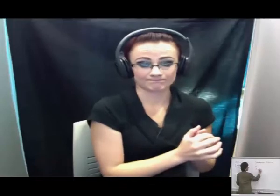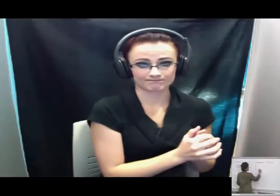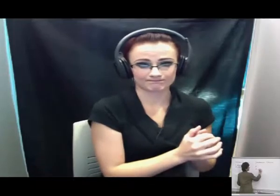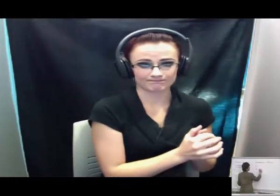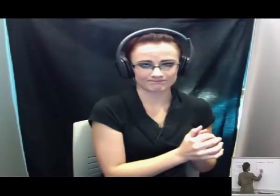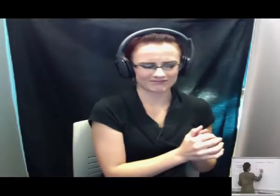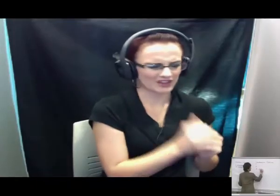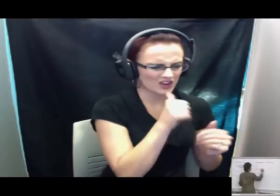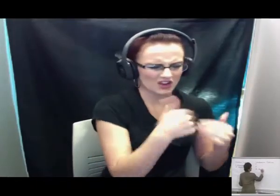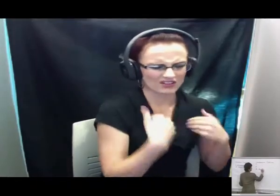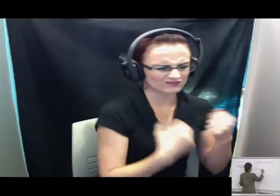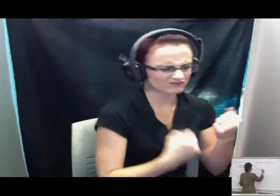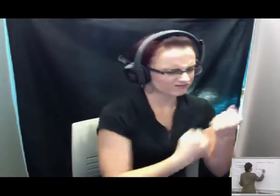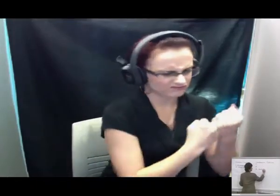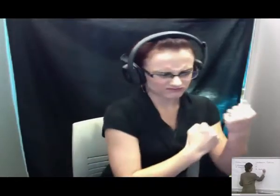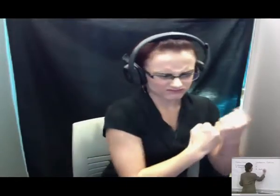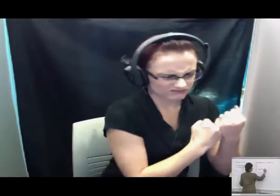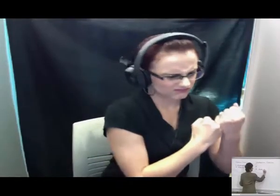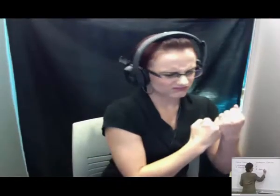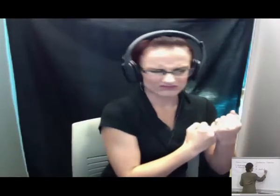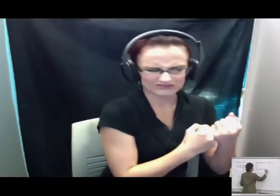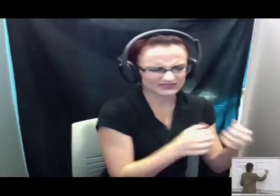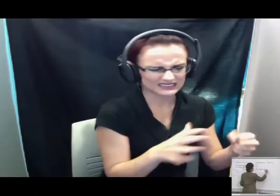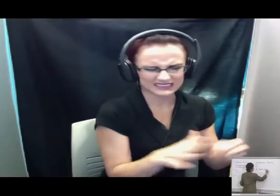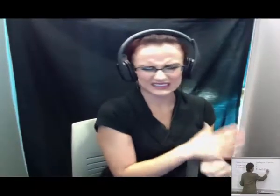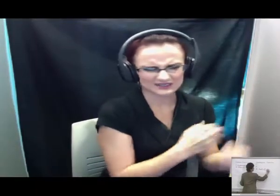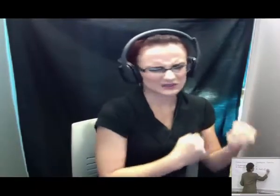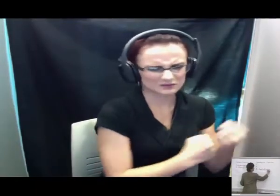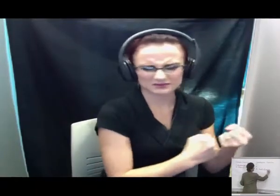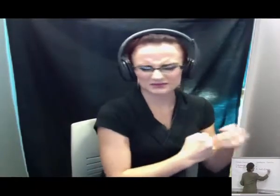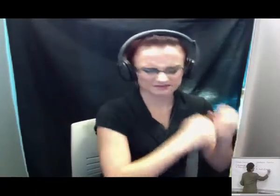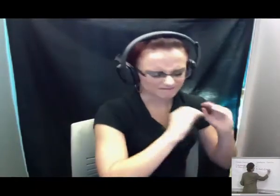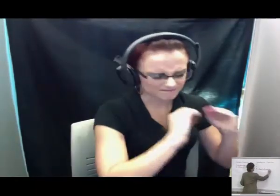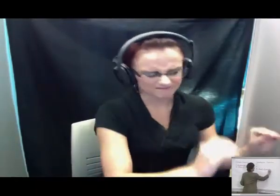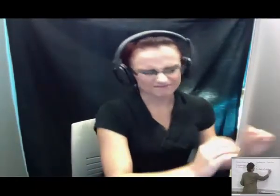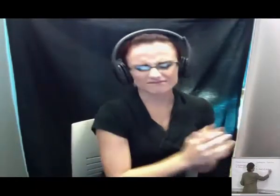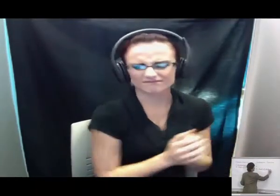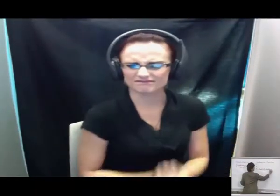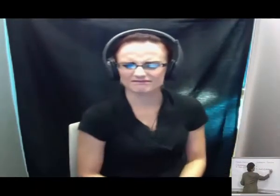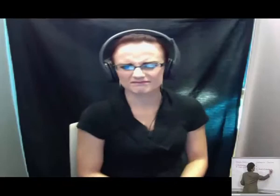Lack of support. And then we'll talk about that in just a second.